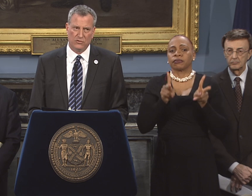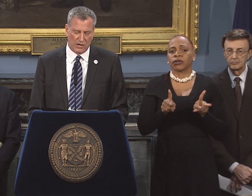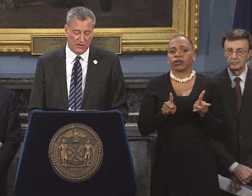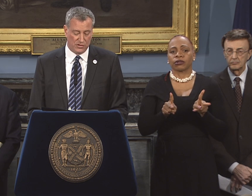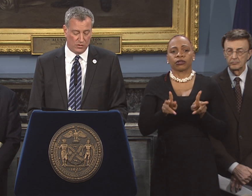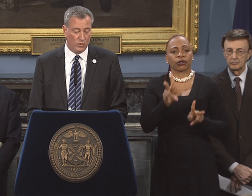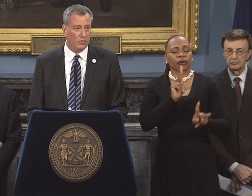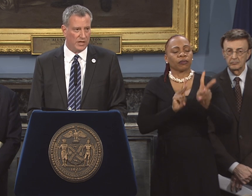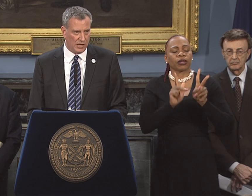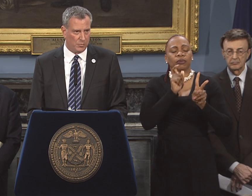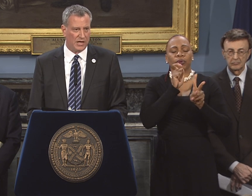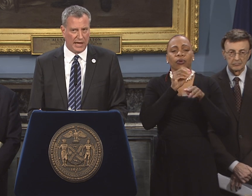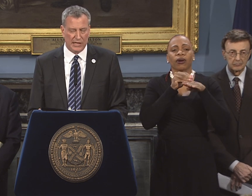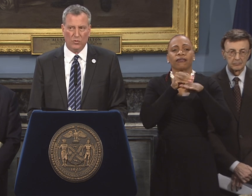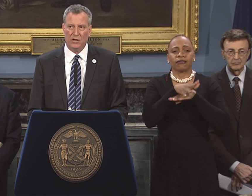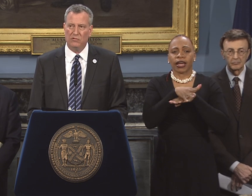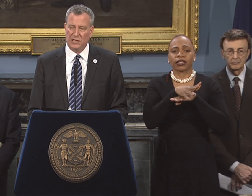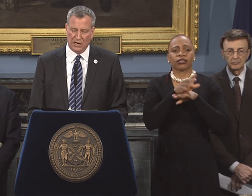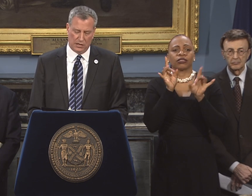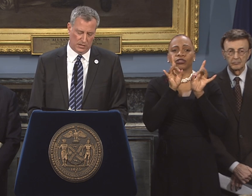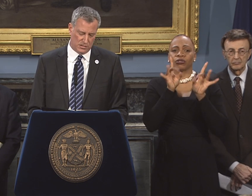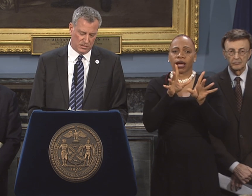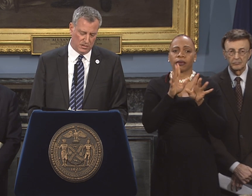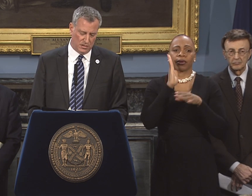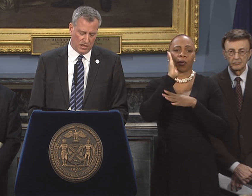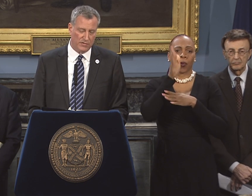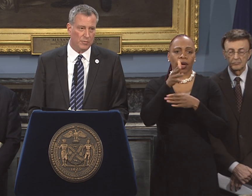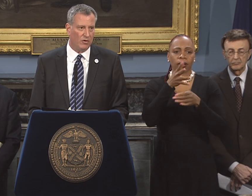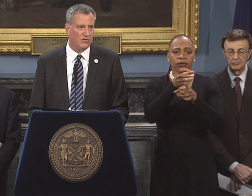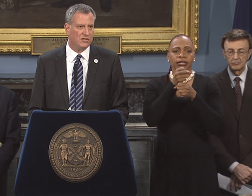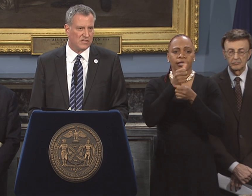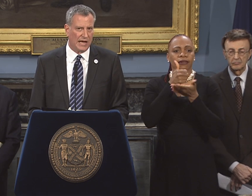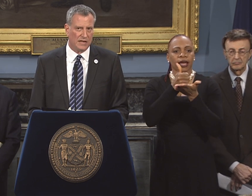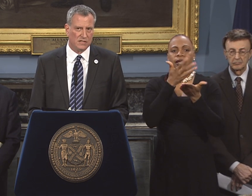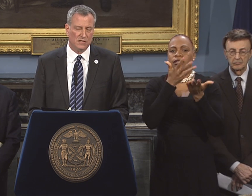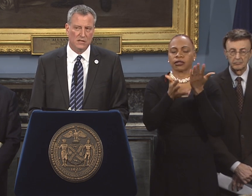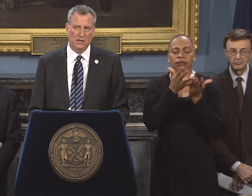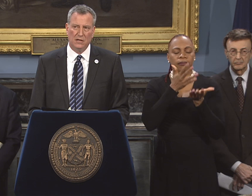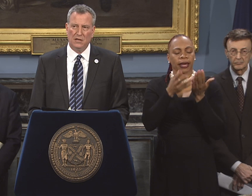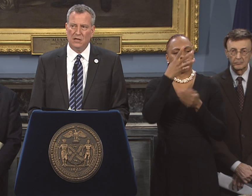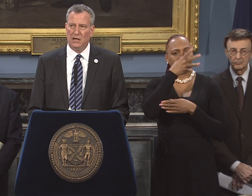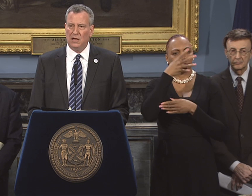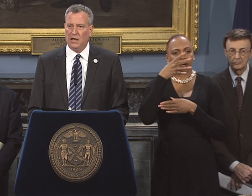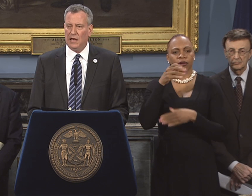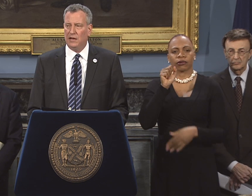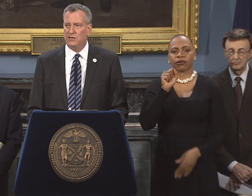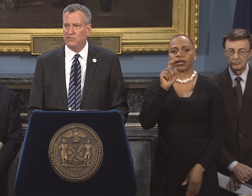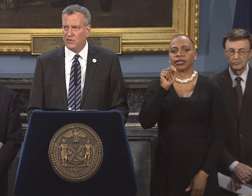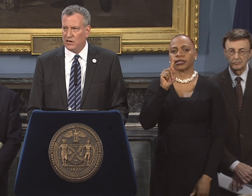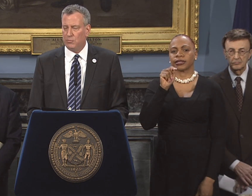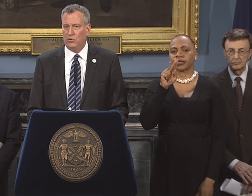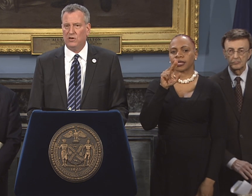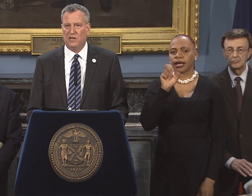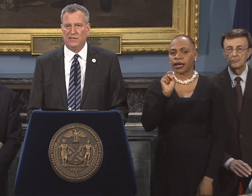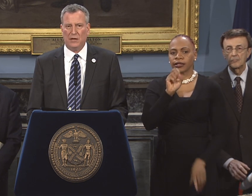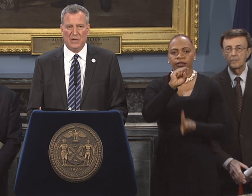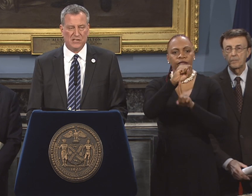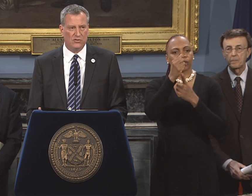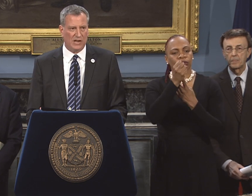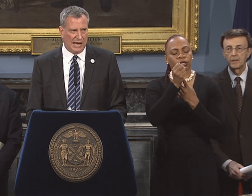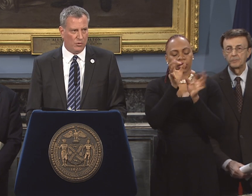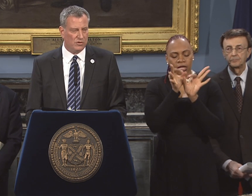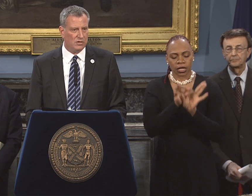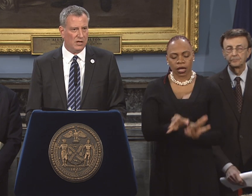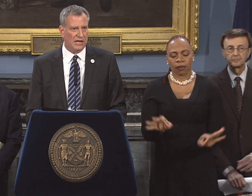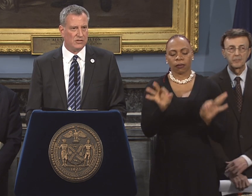this tragedy will be helped, anyone, regardless of immigration status. And it's very important to get that